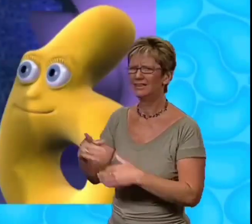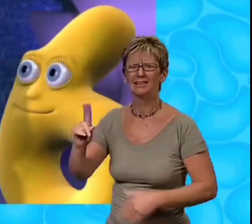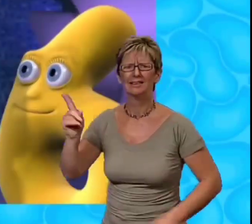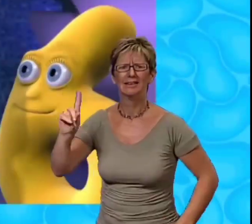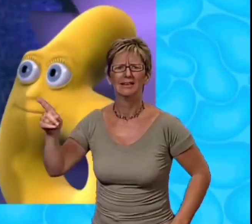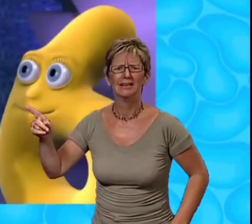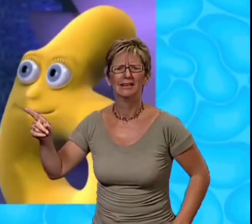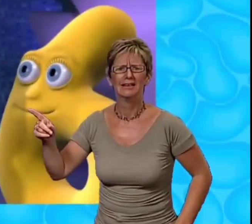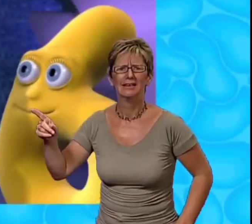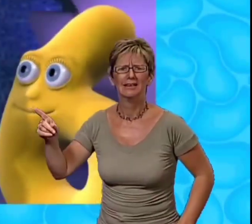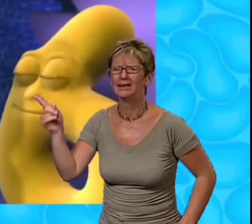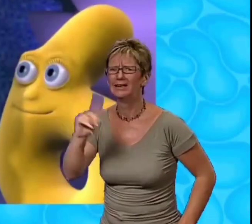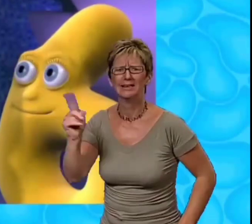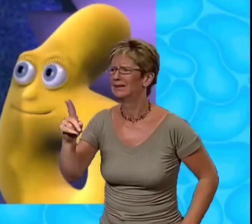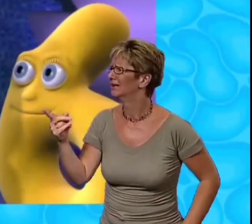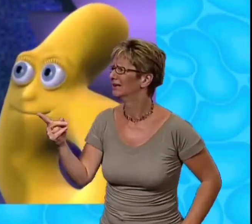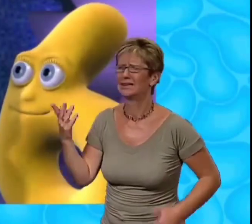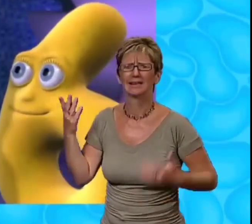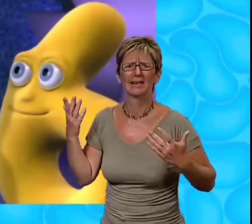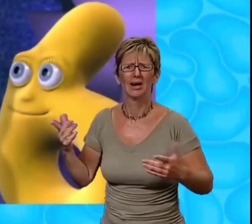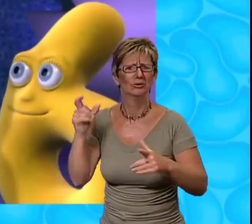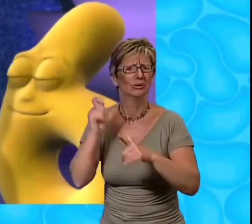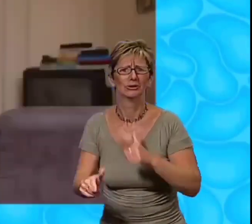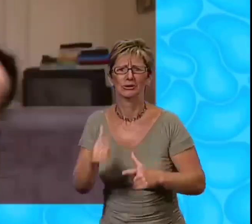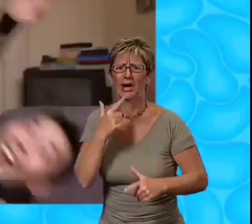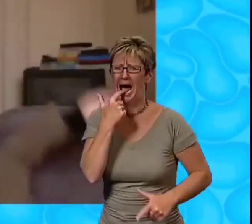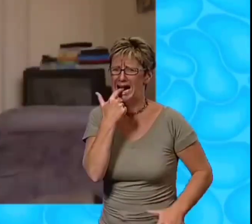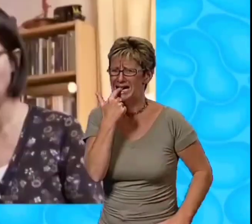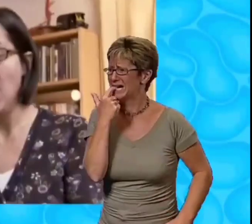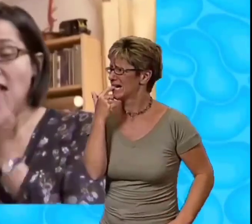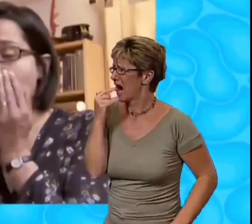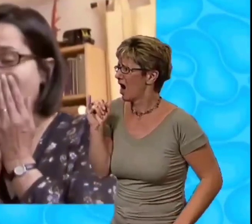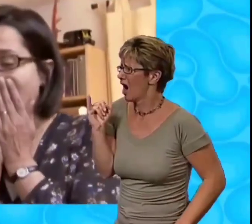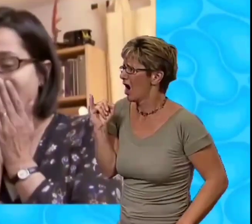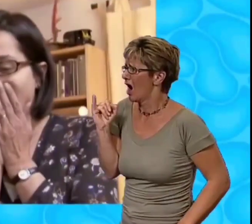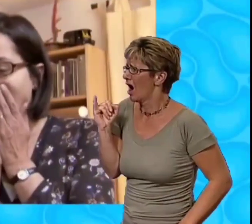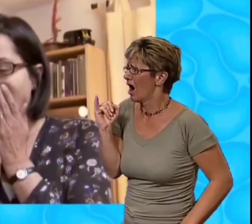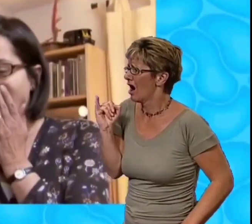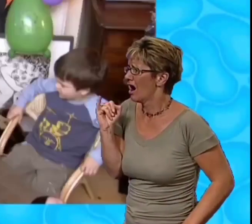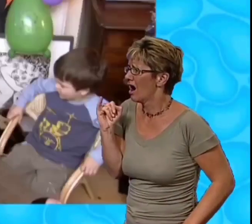What's Numberjack Man going to do now? Oh, no!